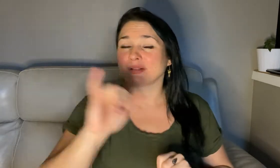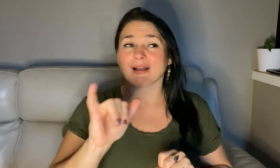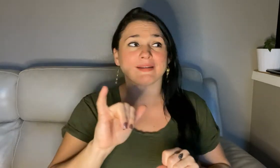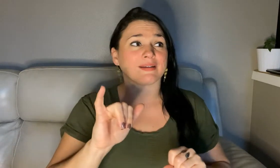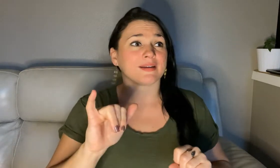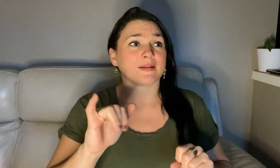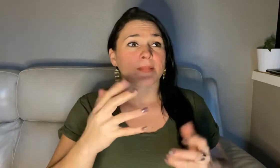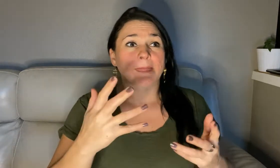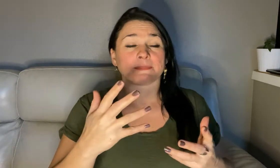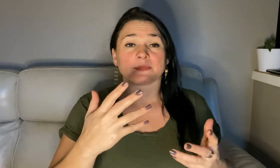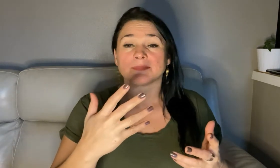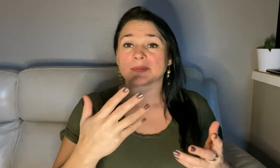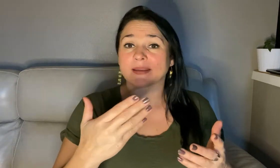This new identity could look